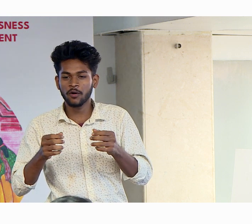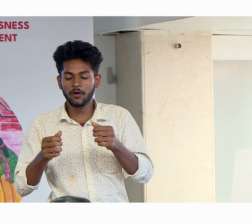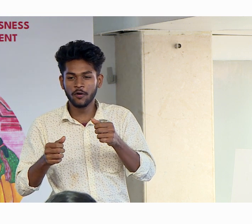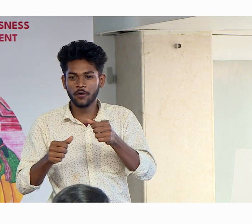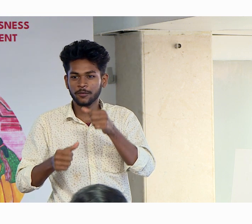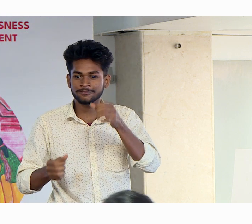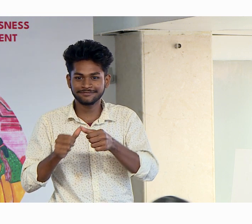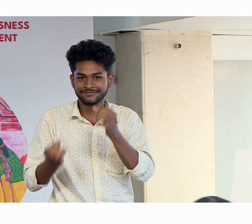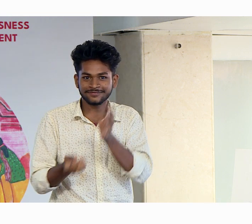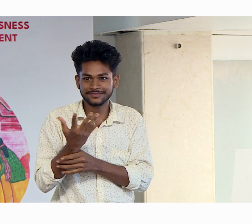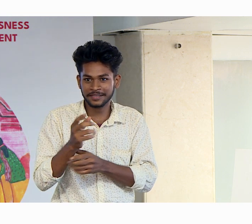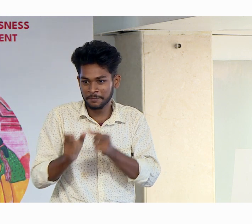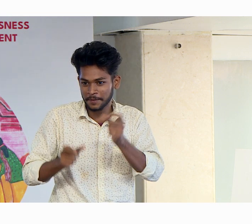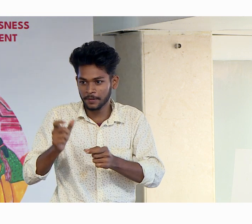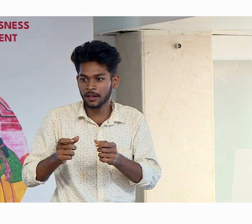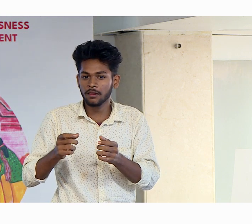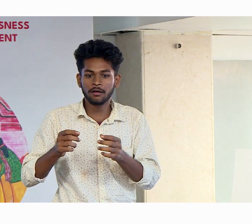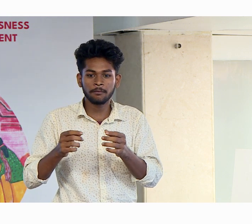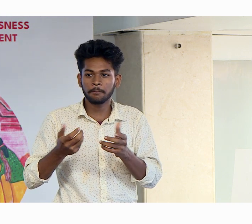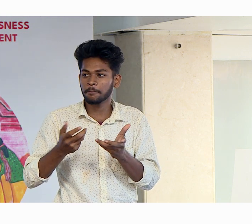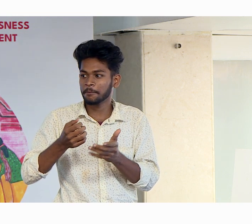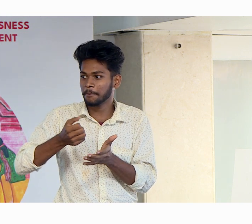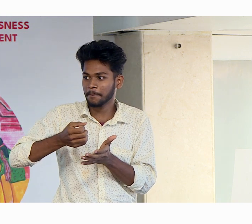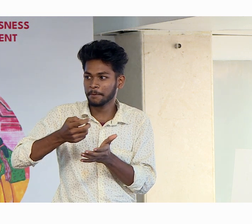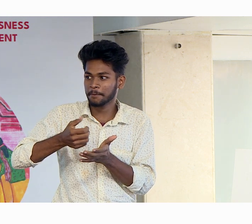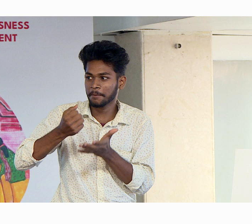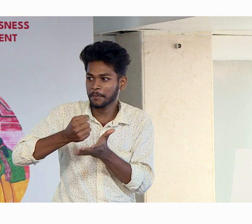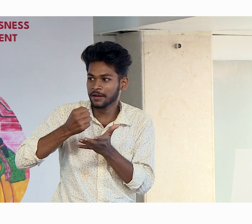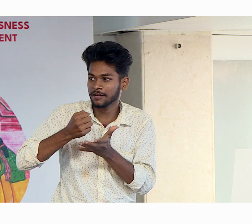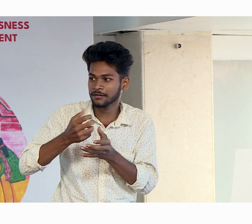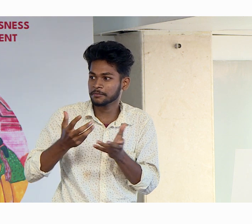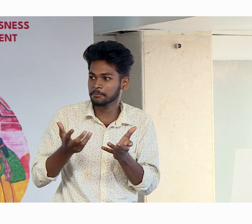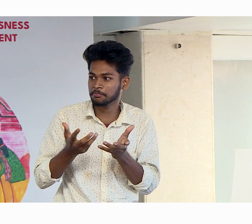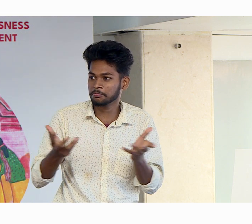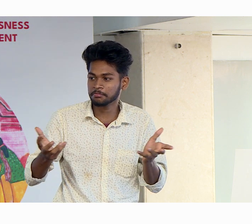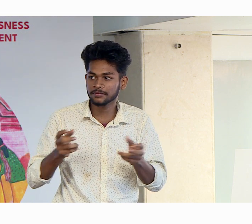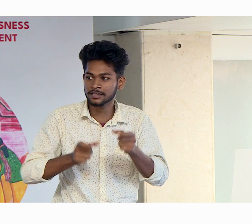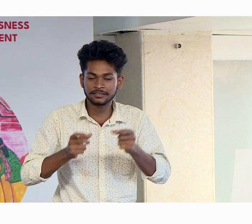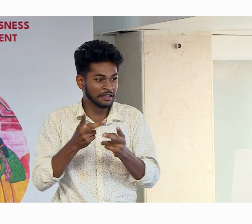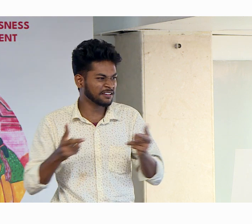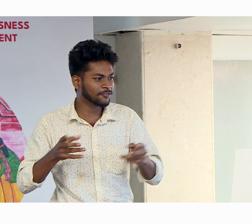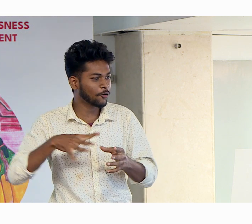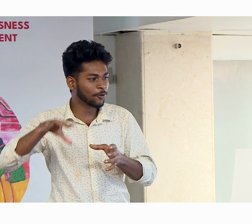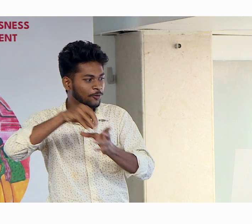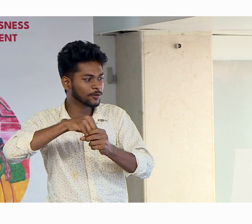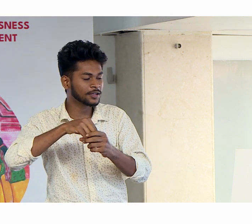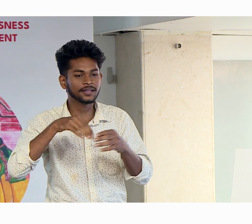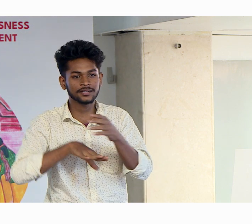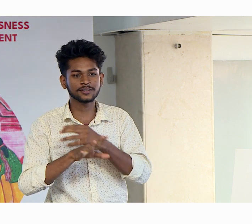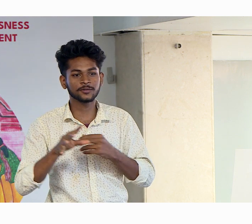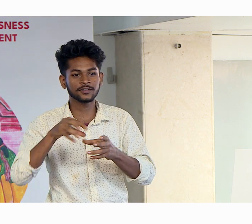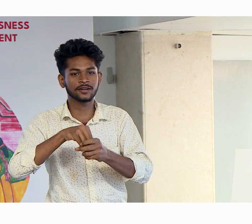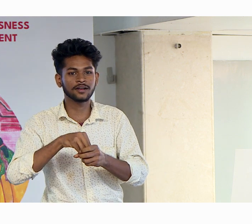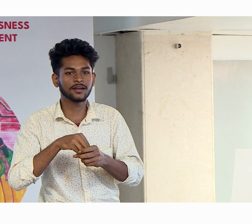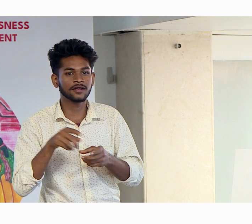that deals with that. So the finance person has a different view from the patient, who has a different view from the carer, from